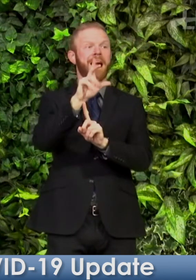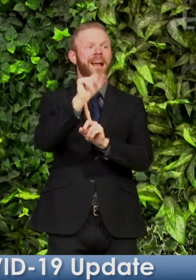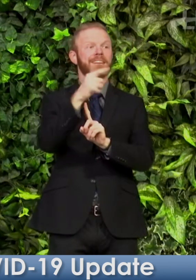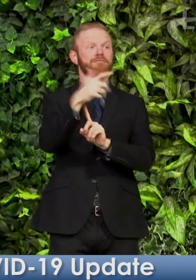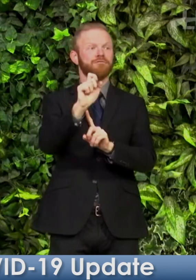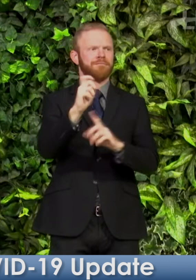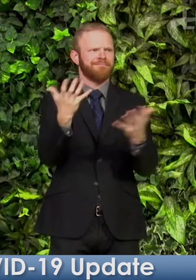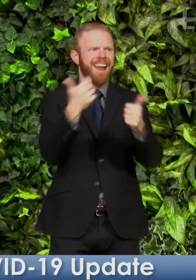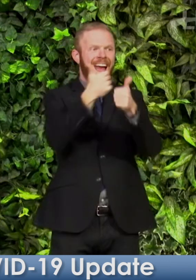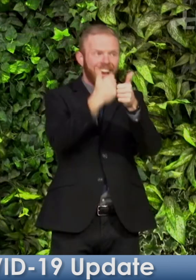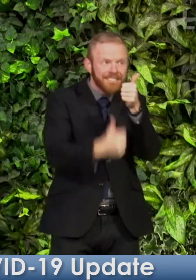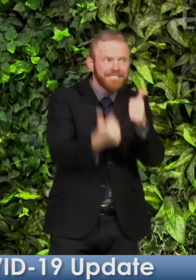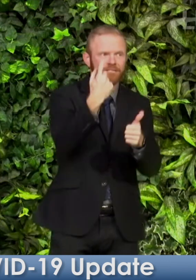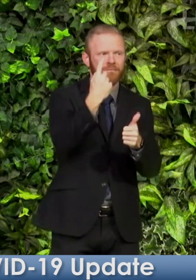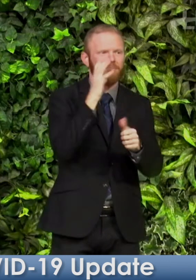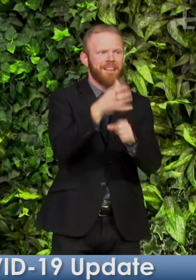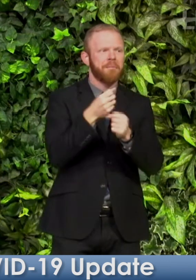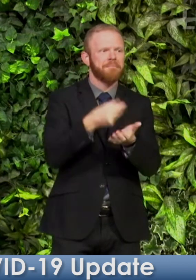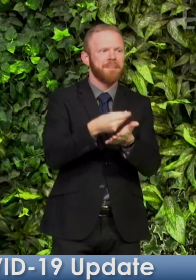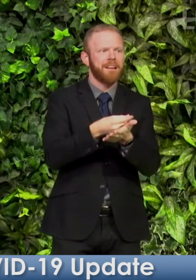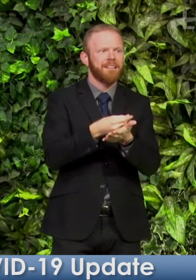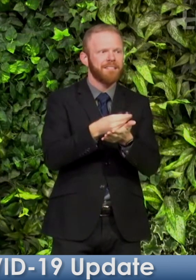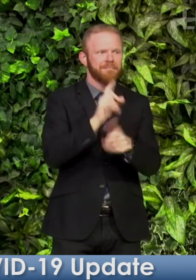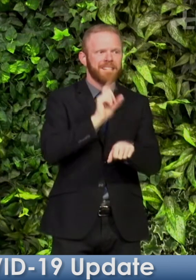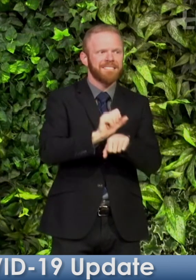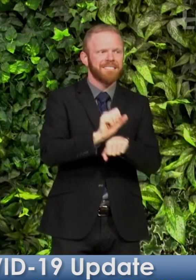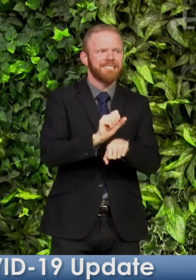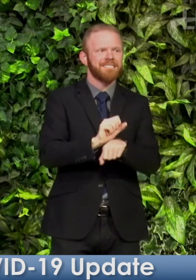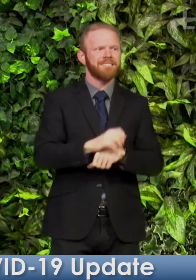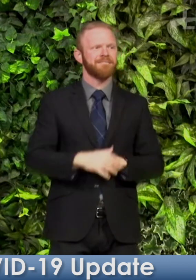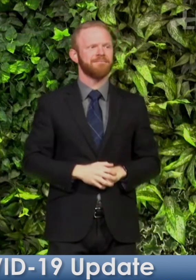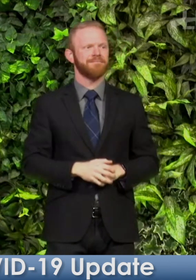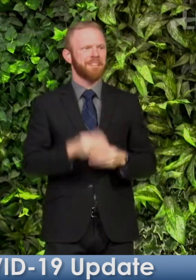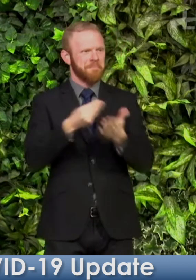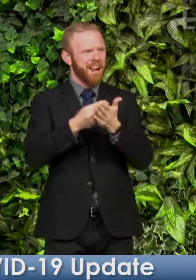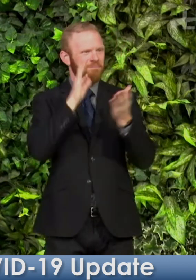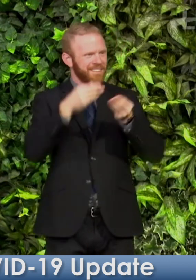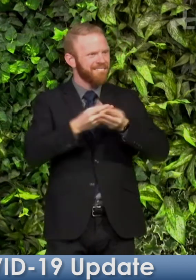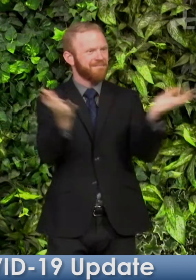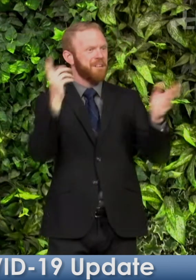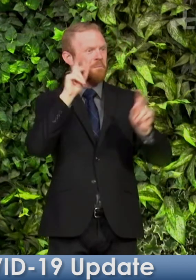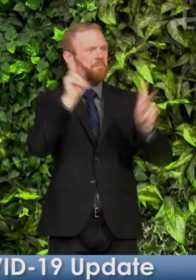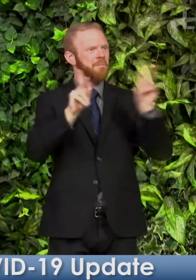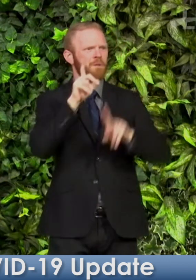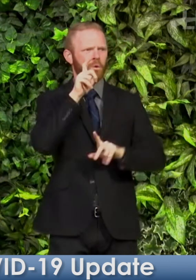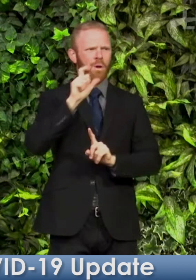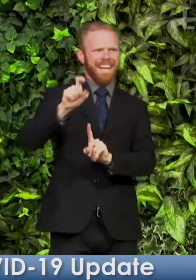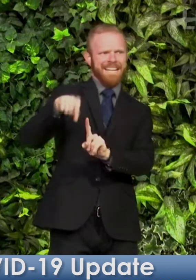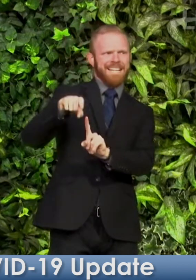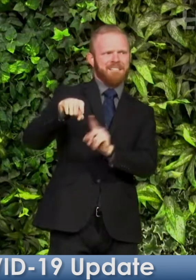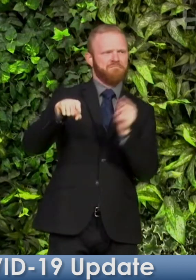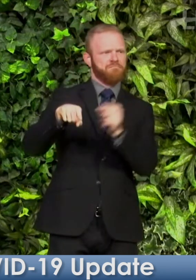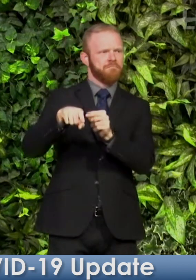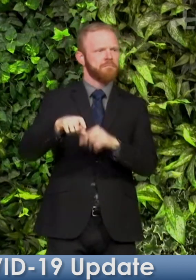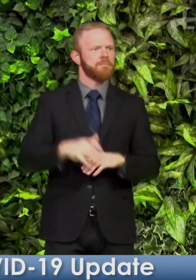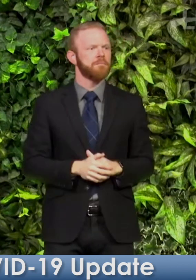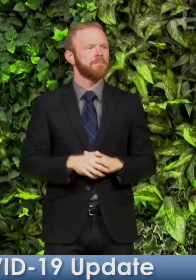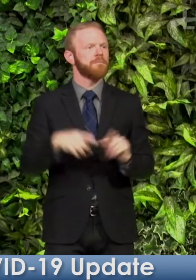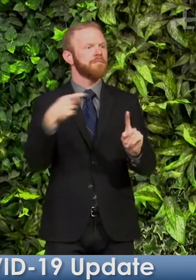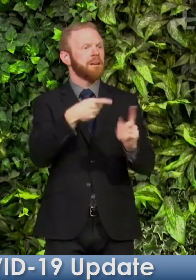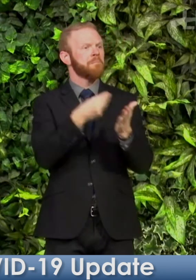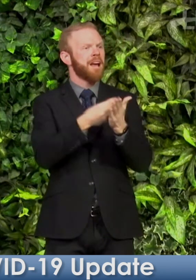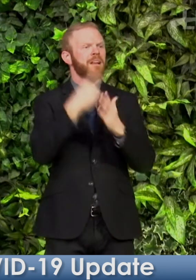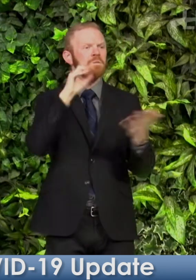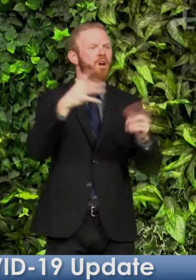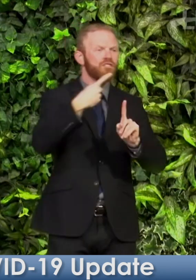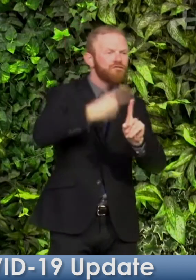real money for people who need it desperately now. It has money so people can pay the rent, money for property